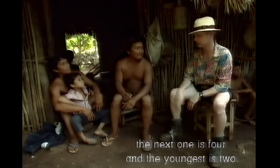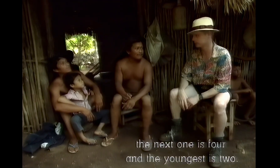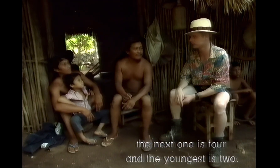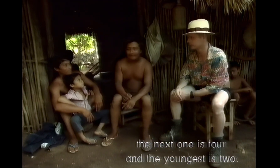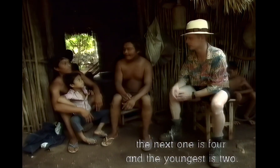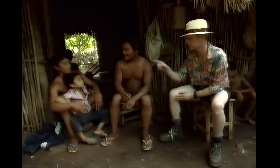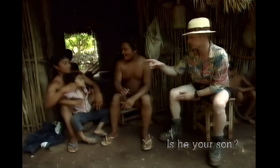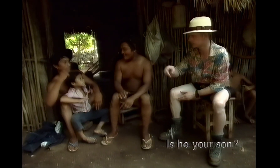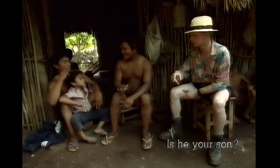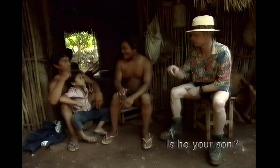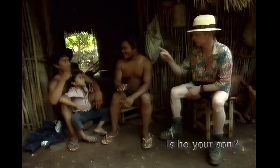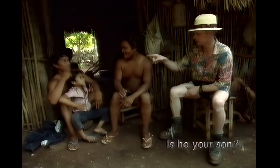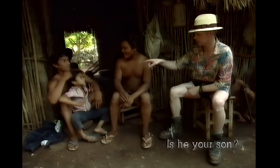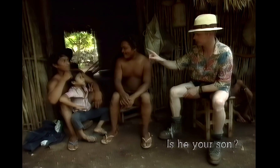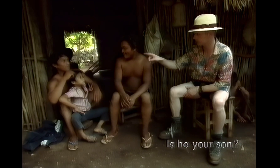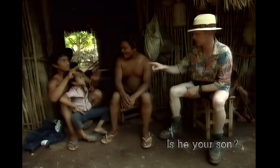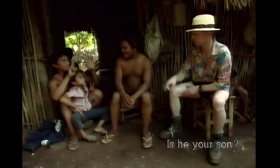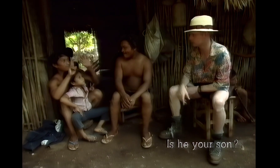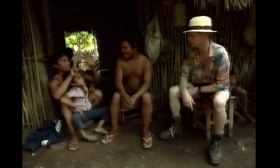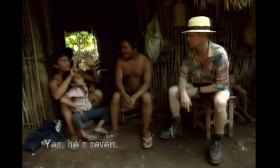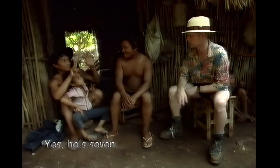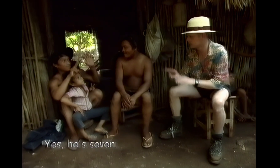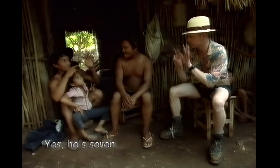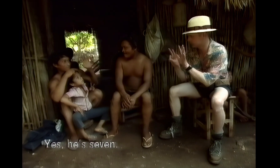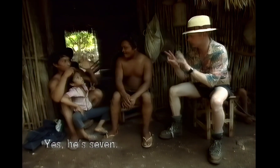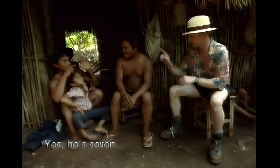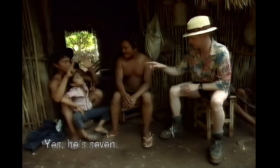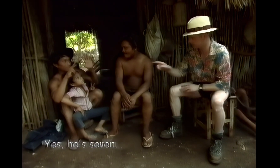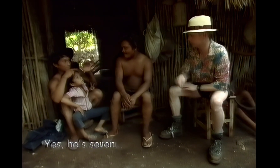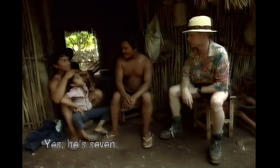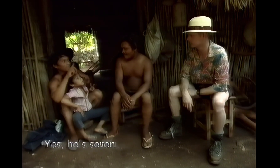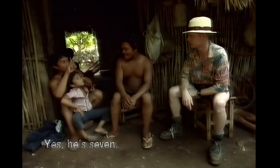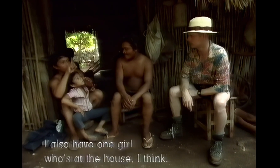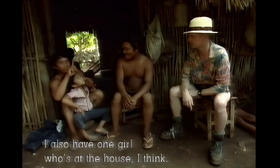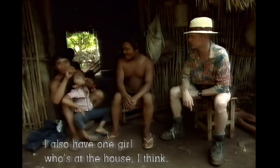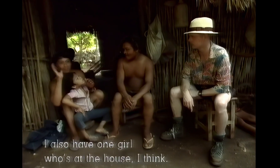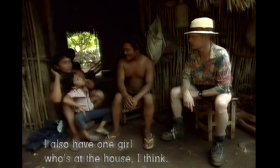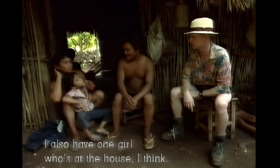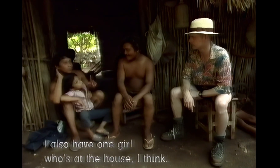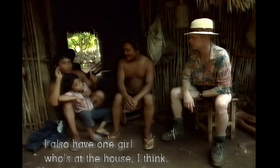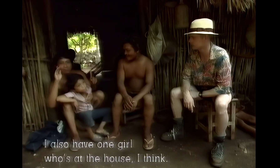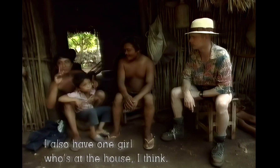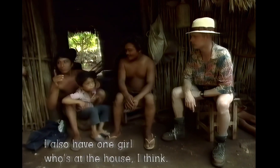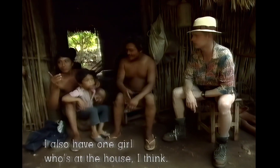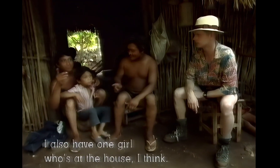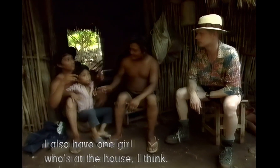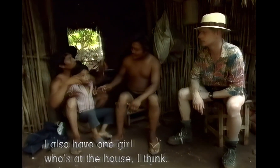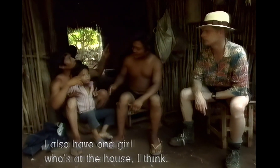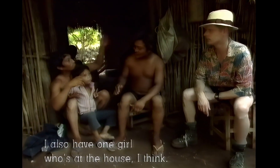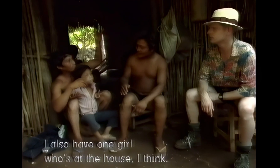2. Is he your son? Yes, he's 7. 7, right. I also have 1